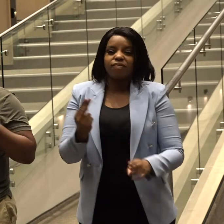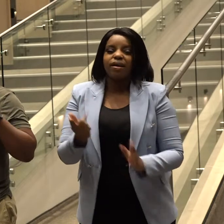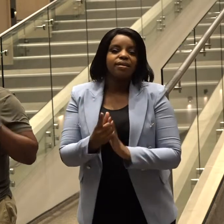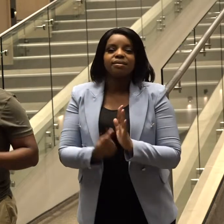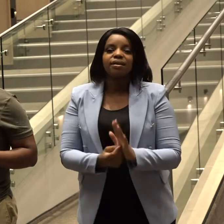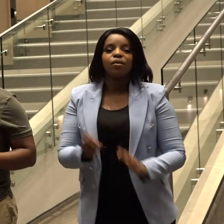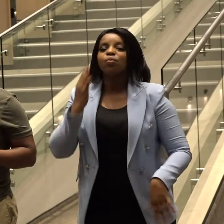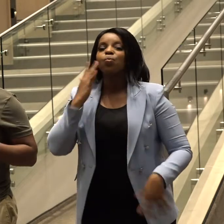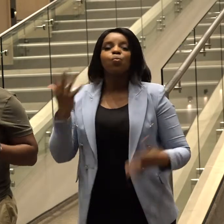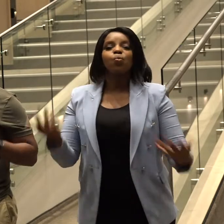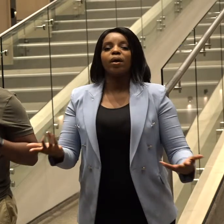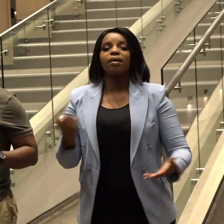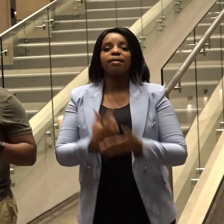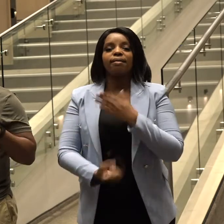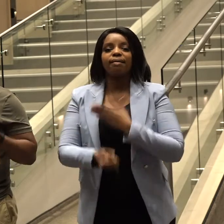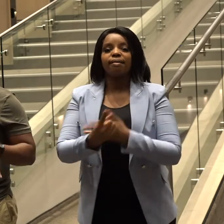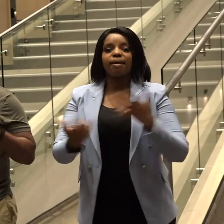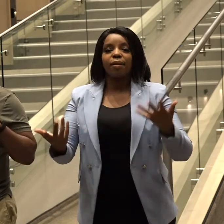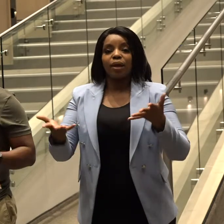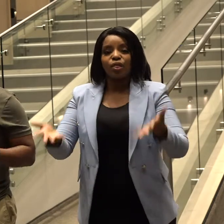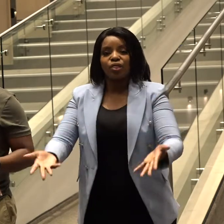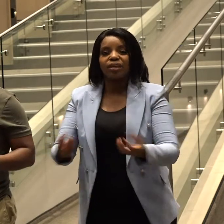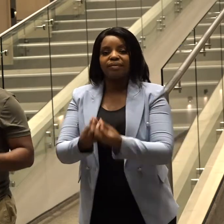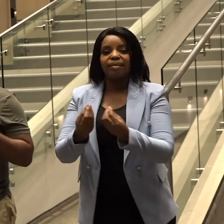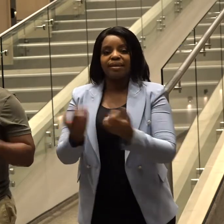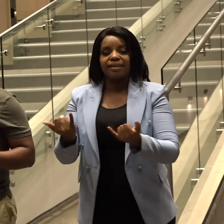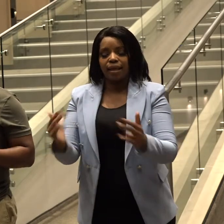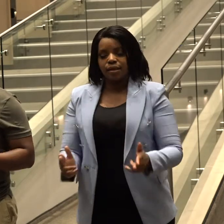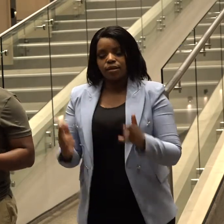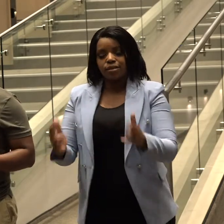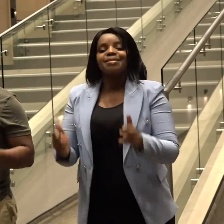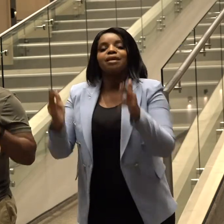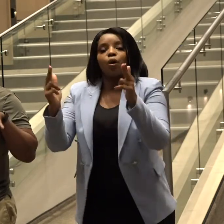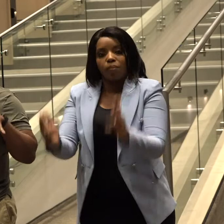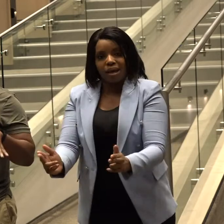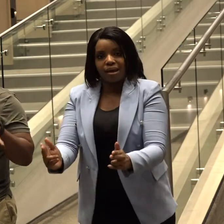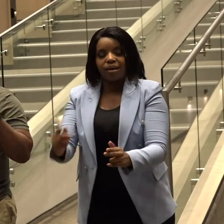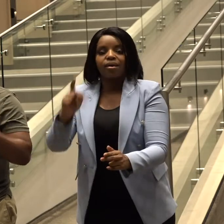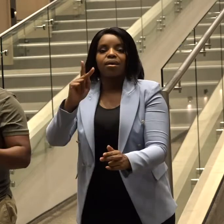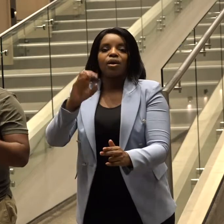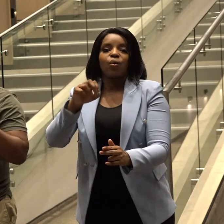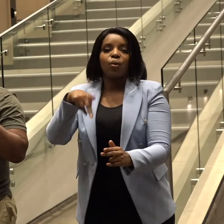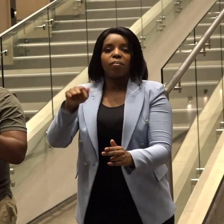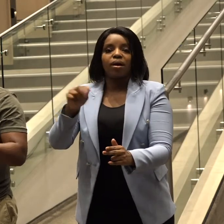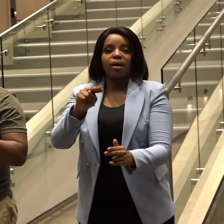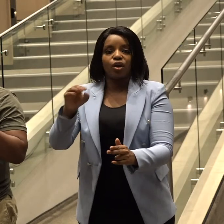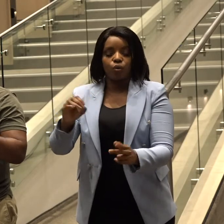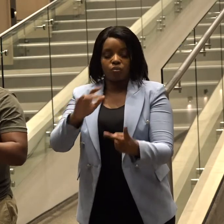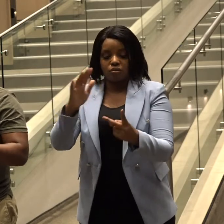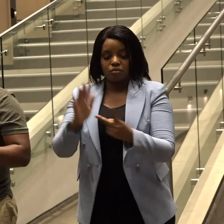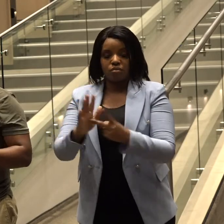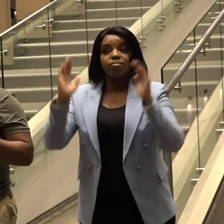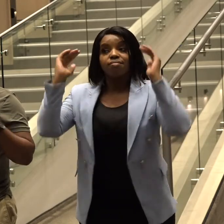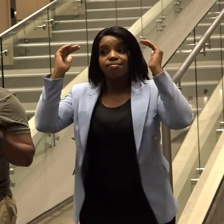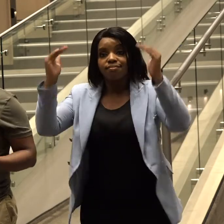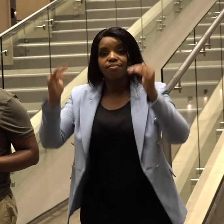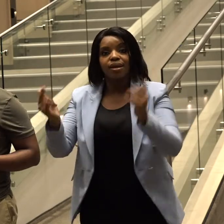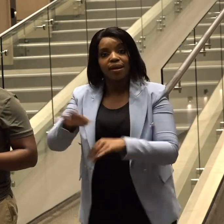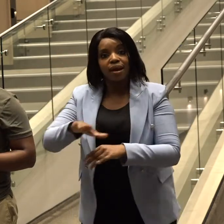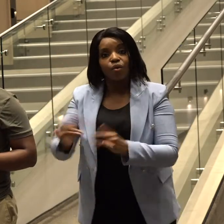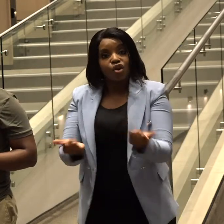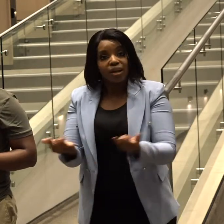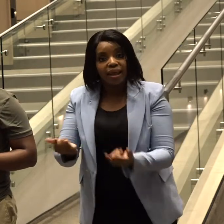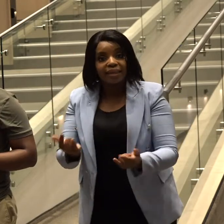this will happen that the train is going to stop by in copanong and we have the shelters and street street vendors